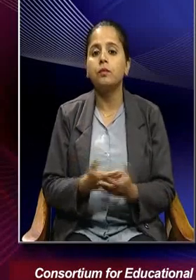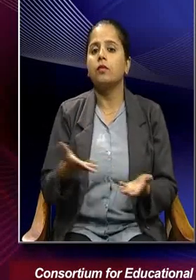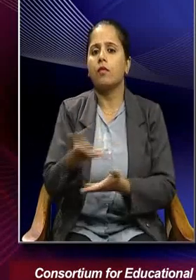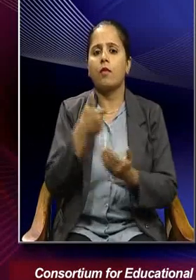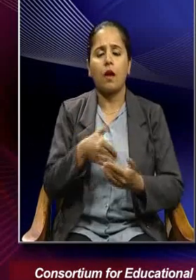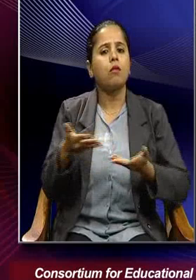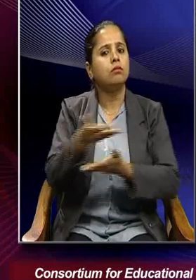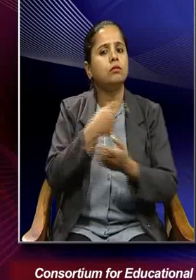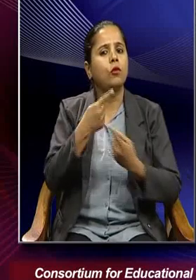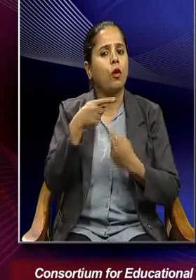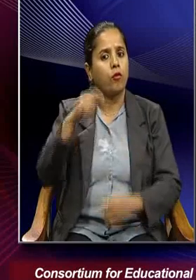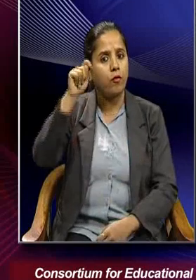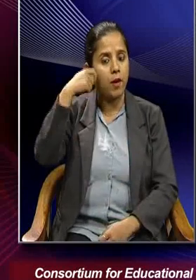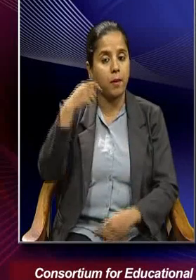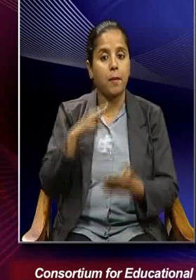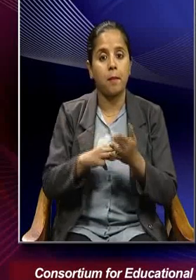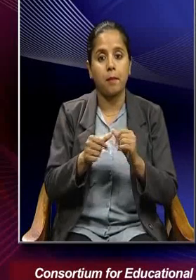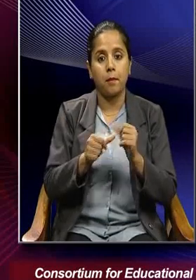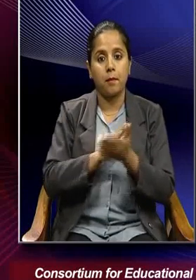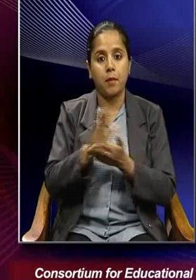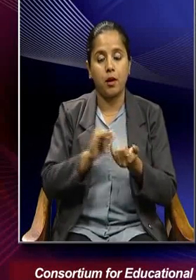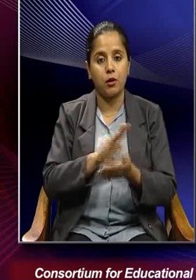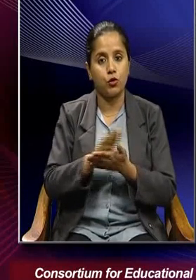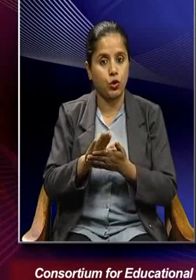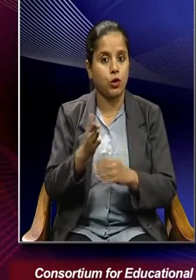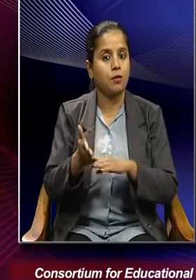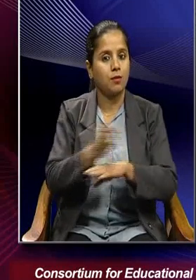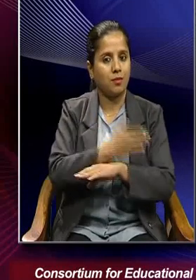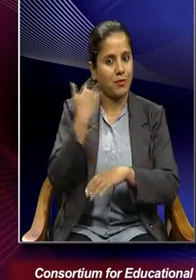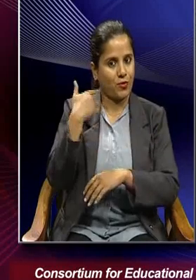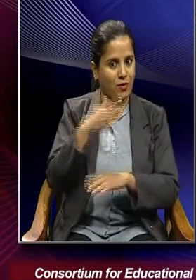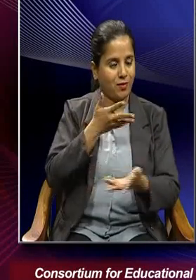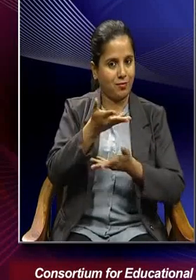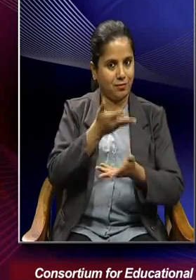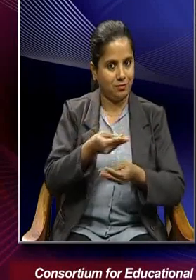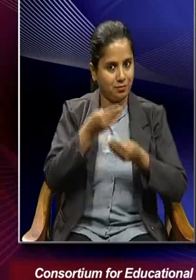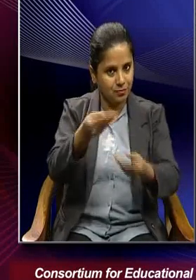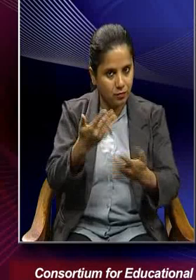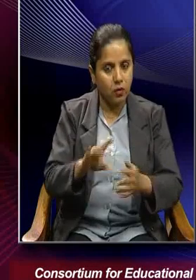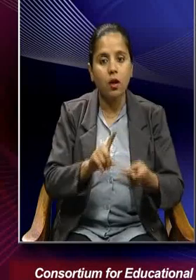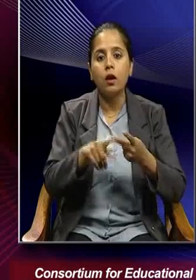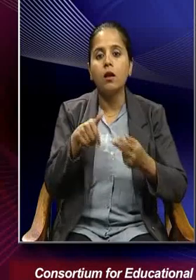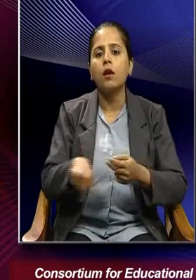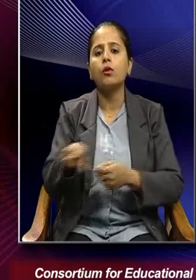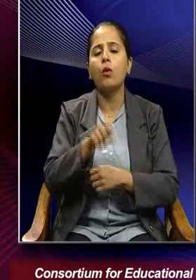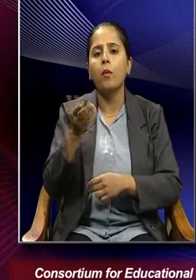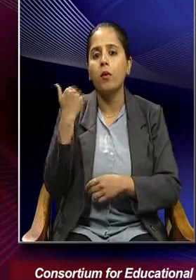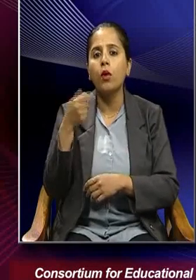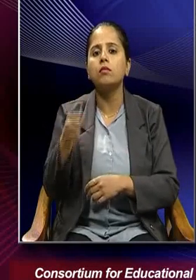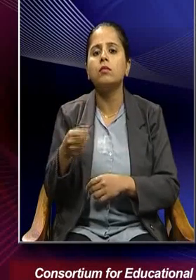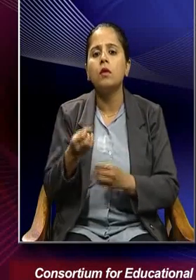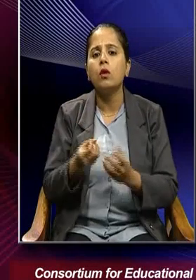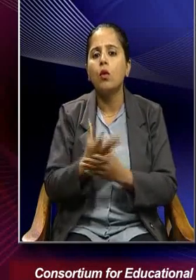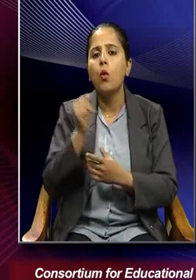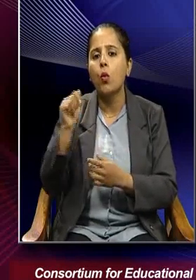we discussed the films of Mahesh Bhatt in the earlier part, where we talked about some of the initial films which were made by